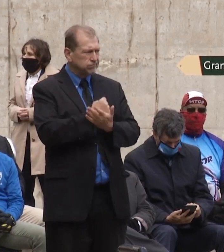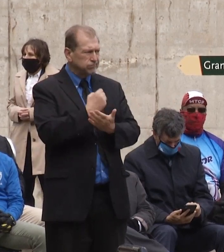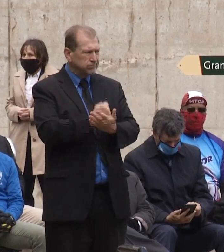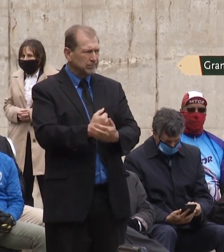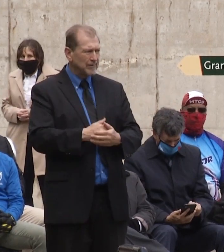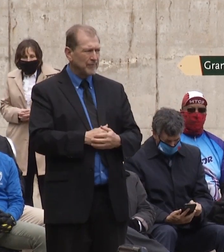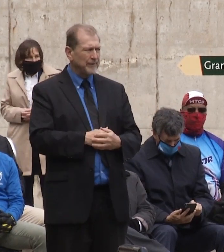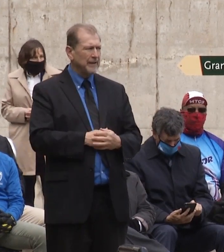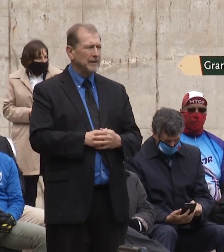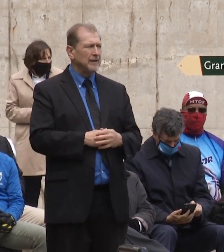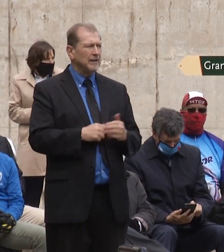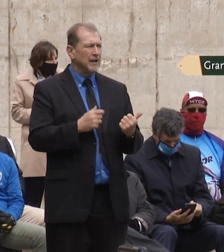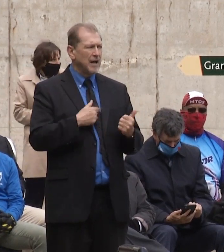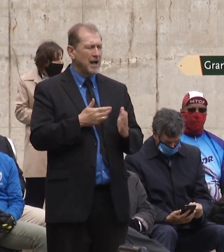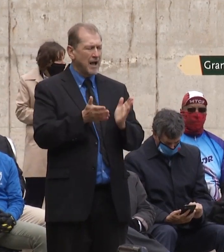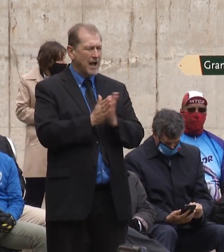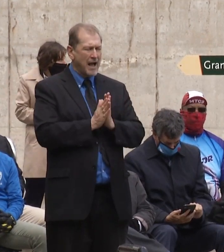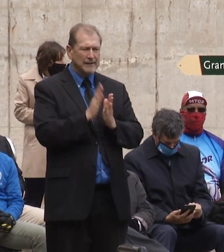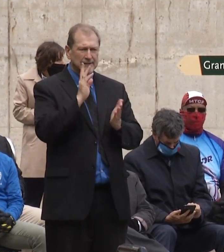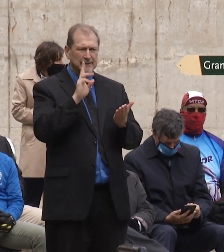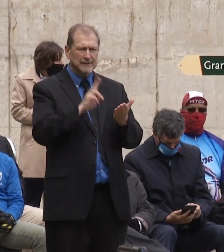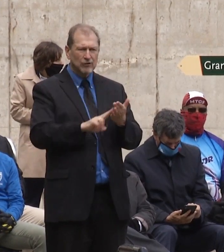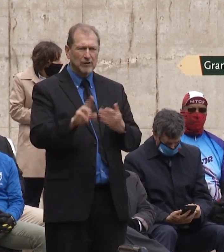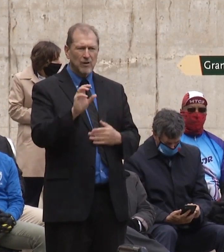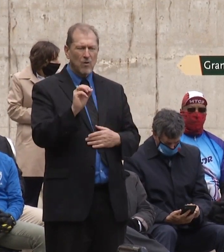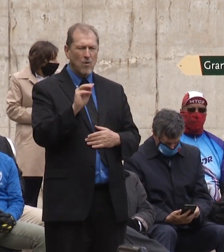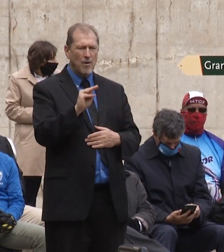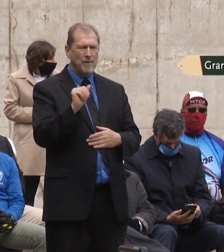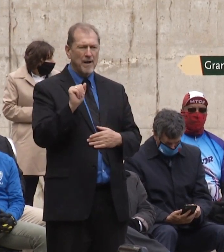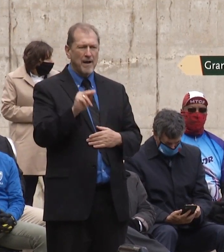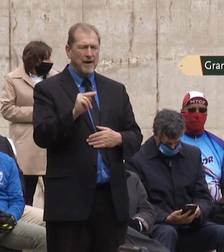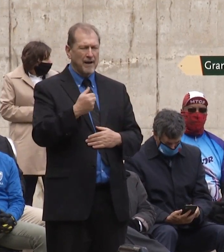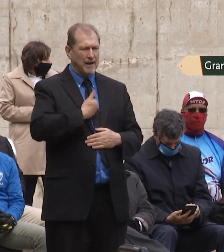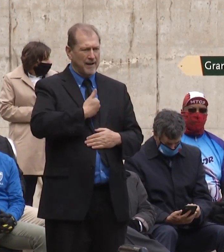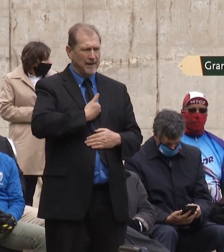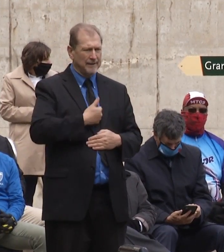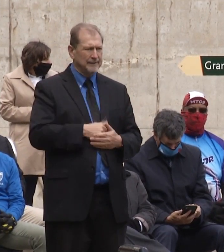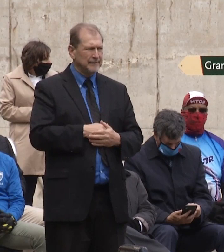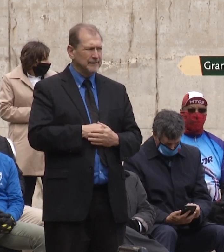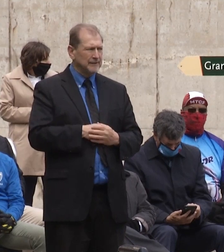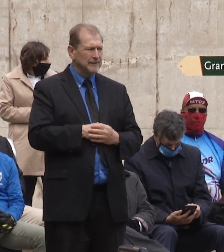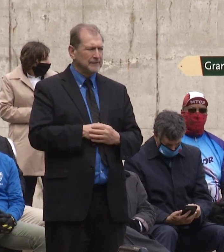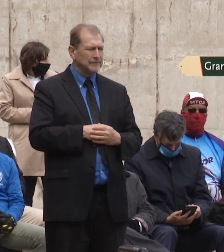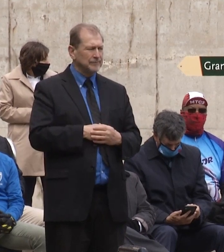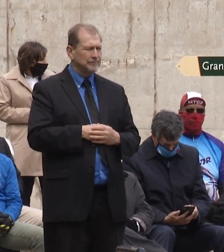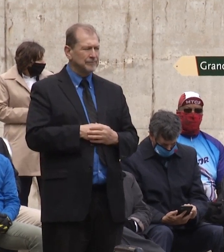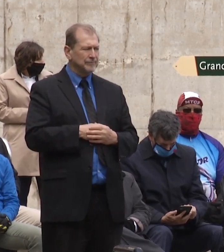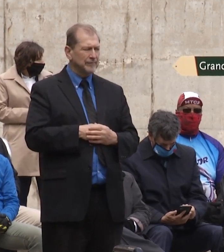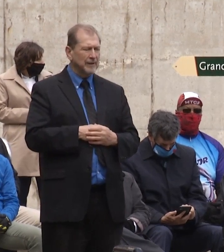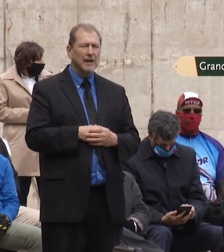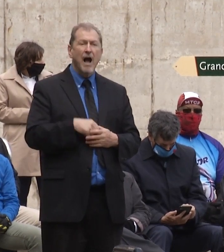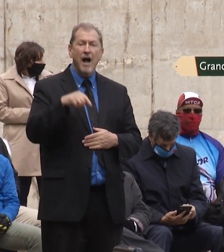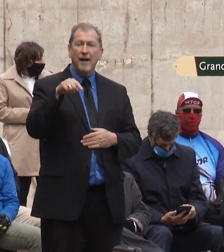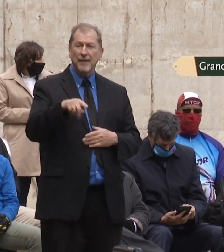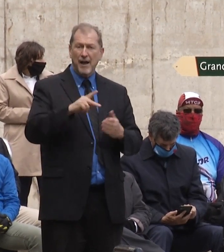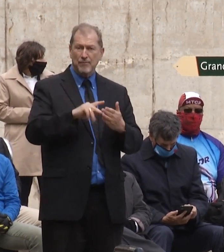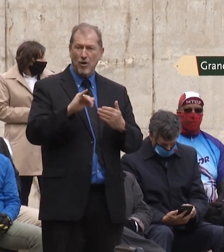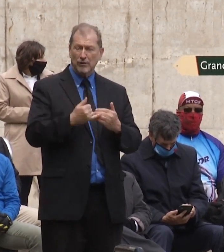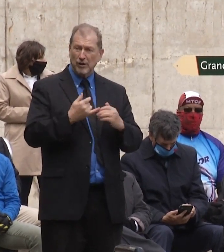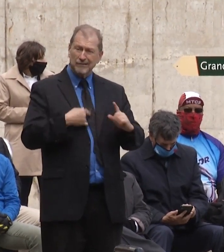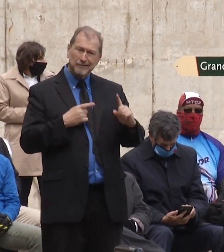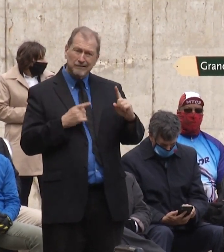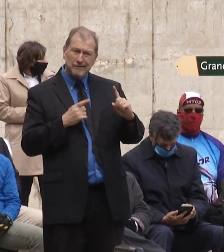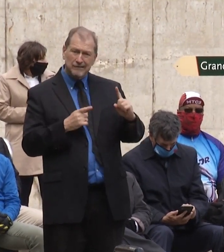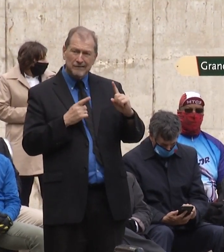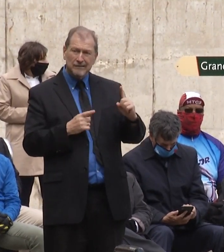Illinois Transportation Secretary Omar Osmond. This is a project that's long overdue for an important